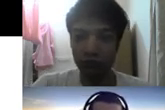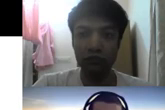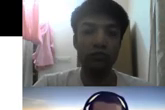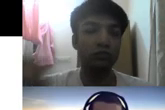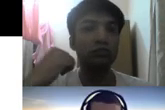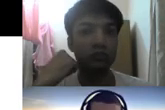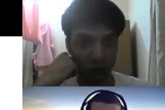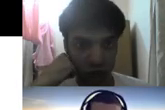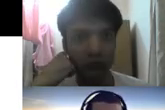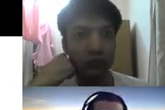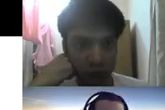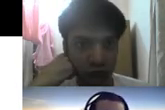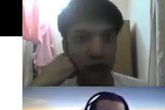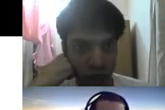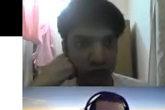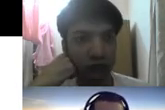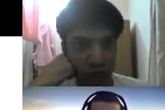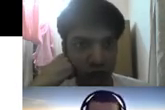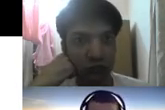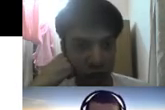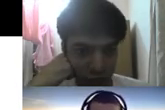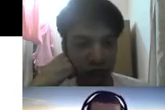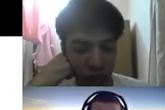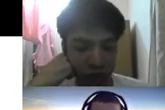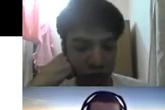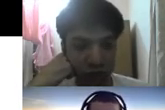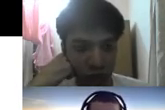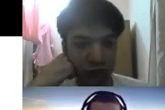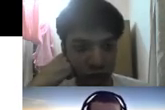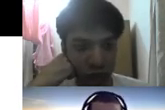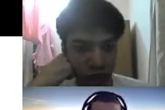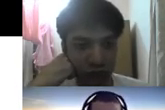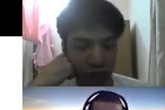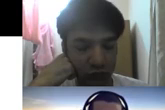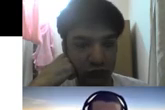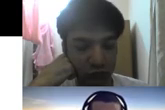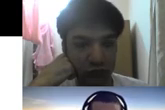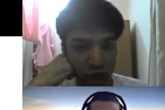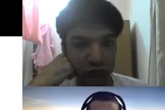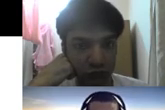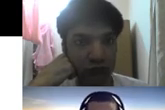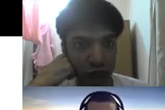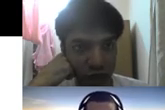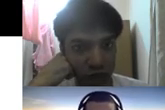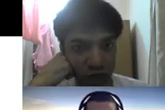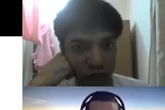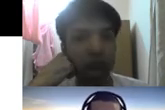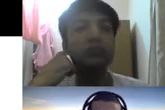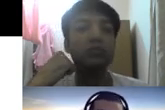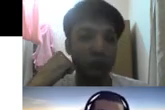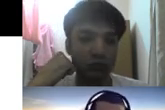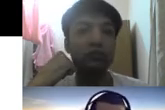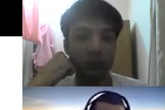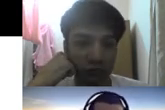of in a wild data set where they have YouTube videos and they want to detect where in the video sign language is